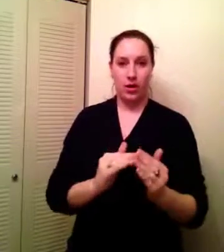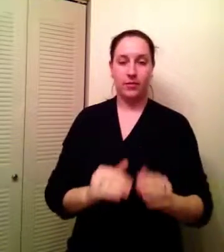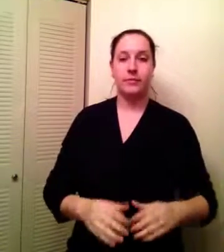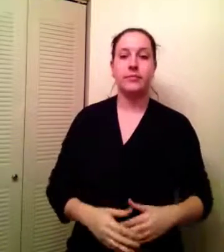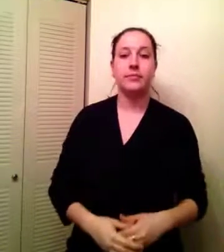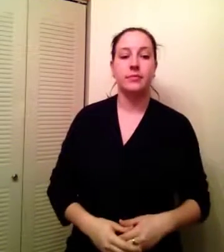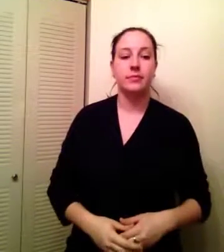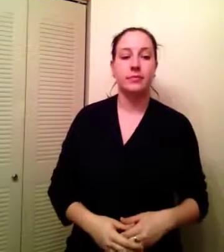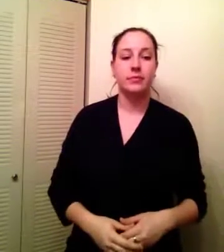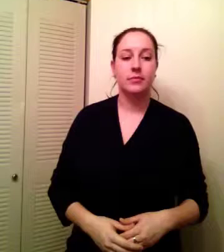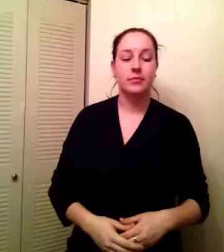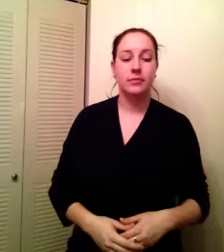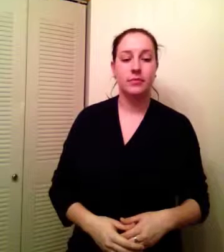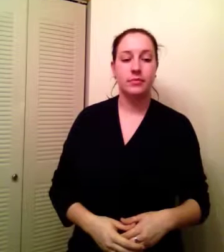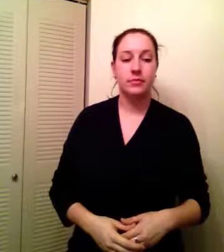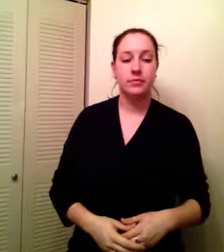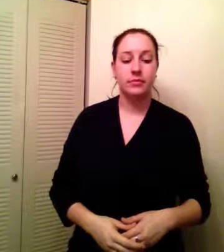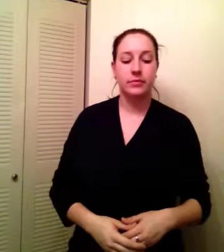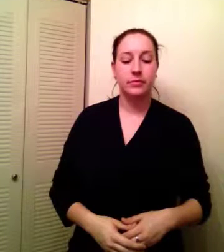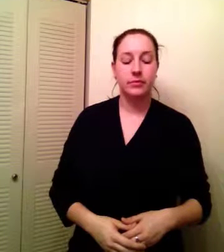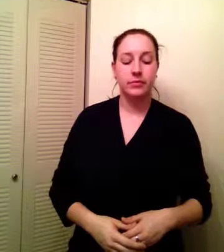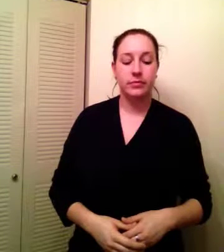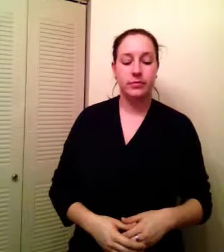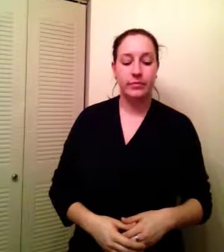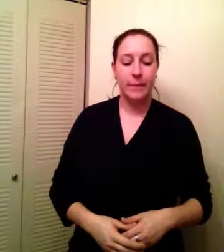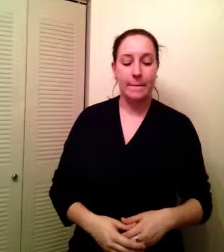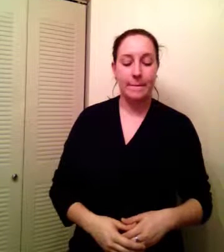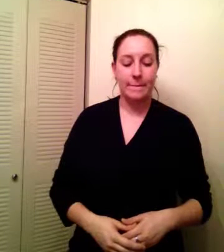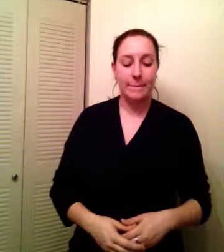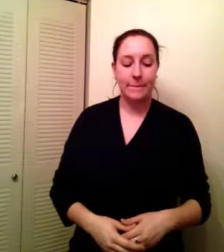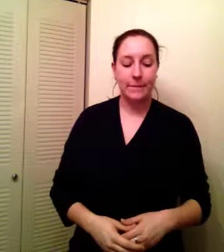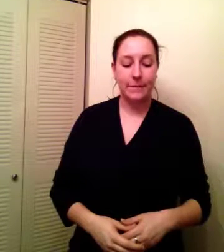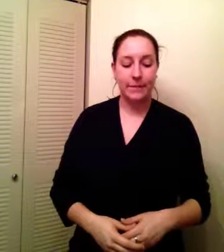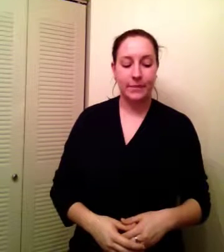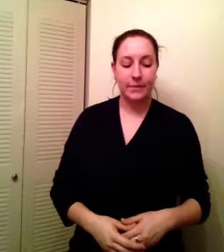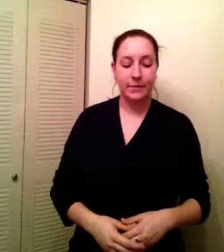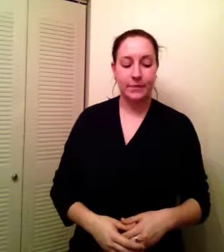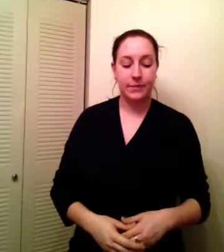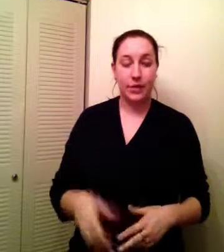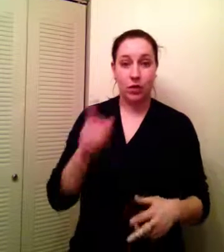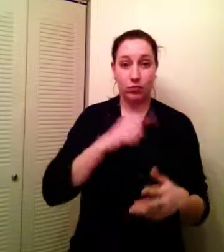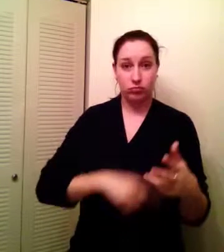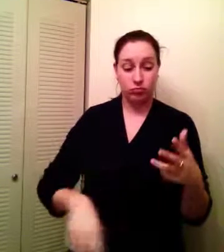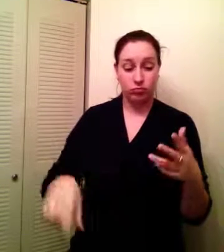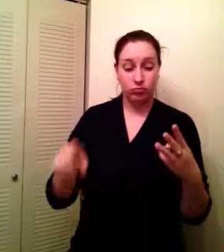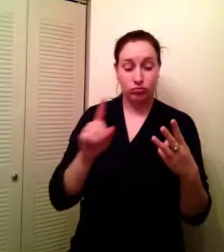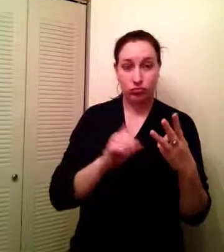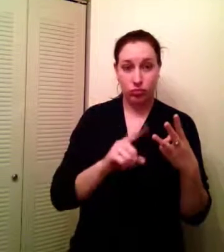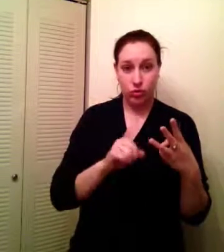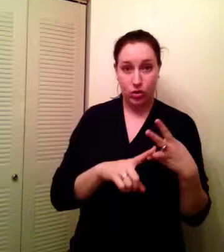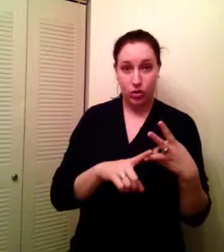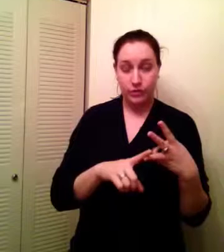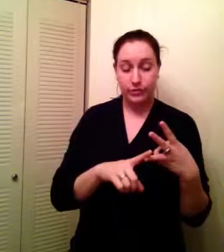You can choose whether you adhere to these stereotypes. Third, and this is a similar point.